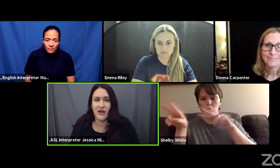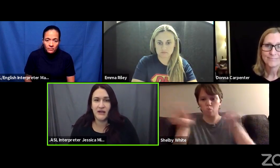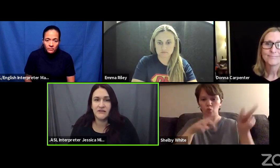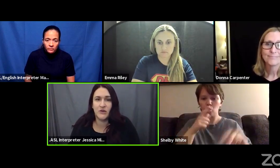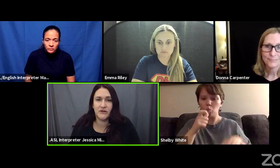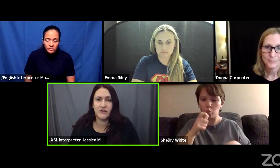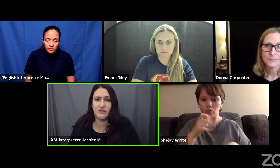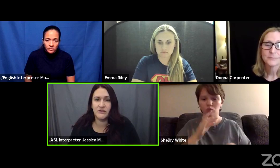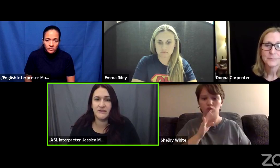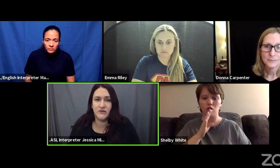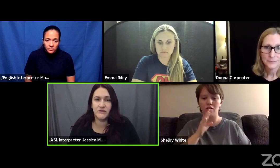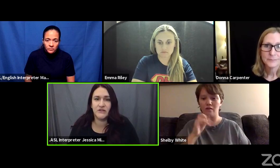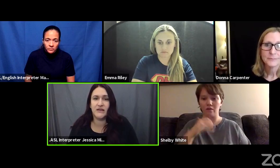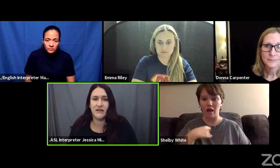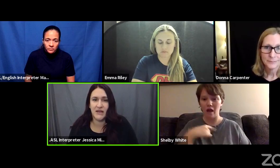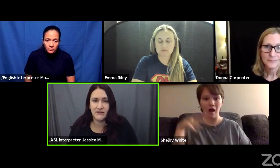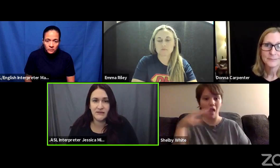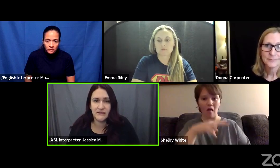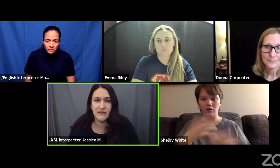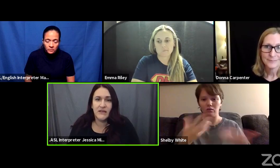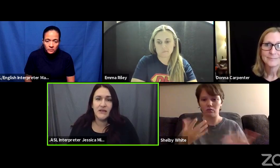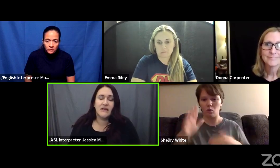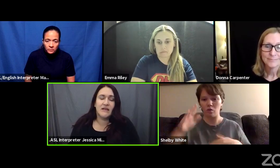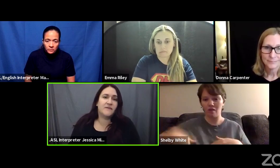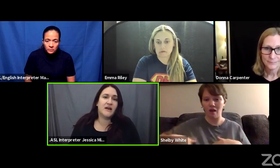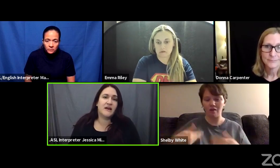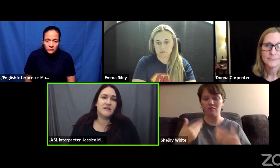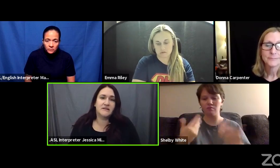time to track to know where to look to see who's talking next.